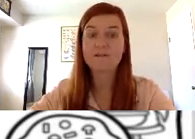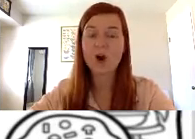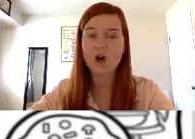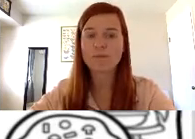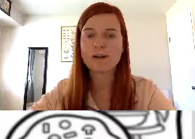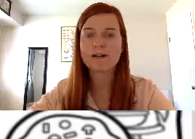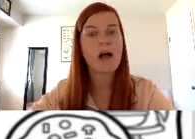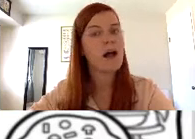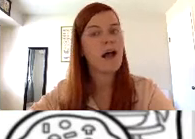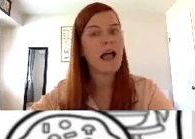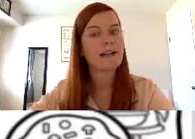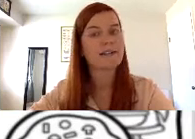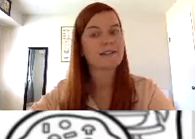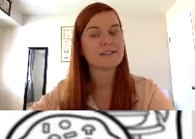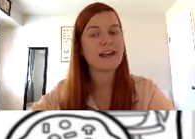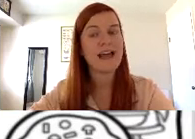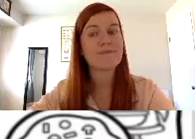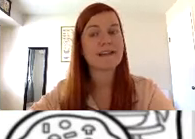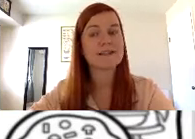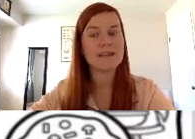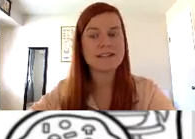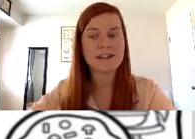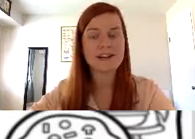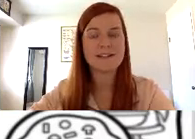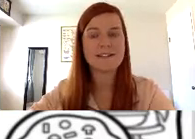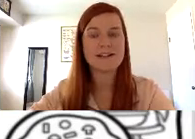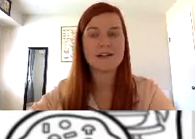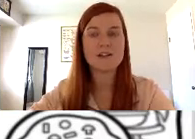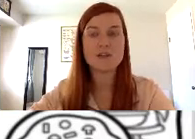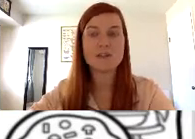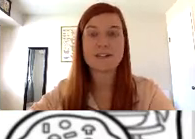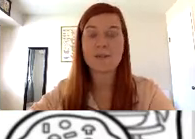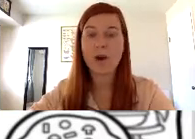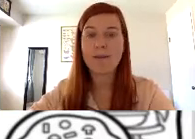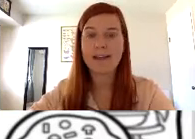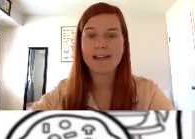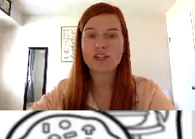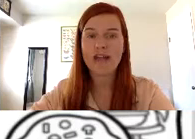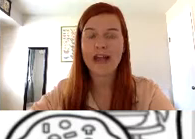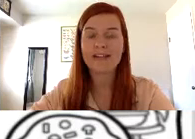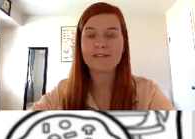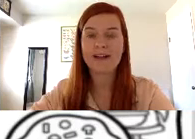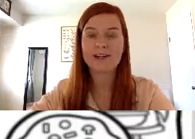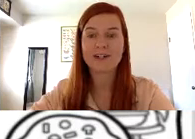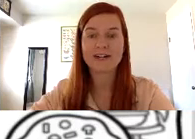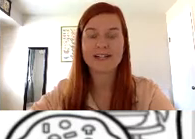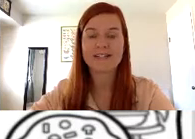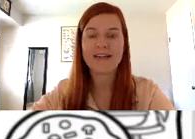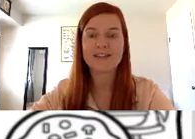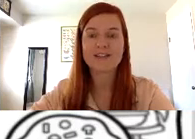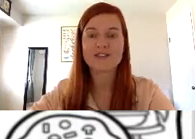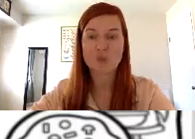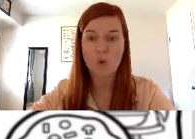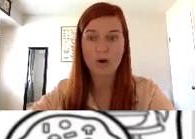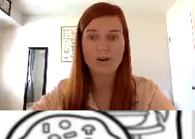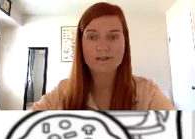on a farm, and a Little Red Hen makes a pizza. She was in an apartment, and she had to find her ingredients at